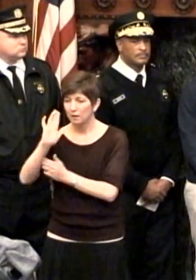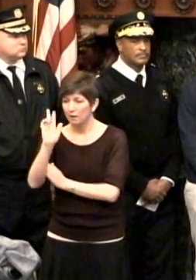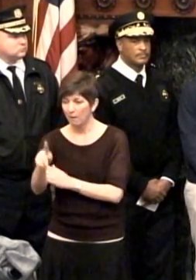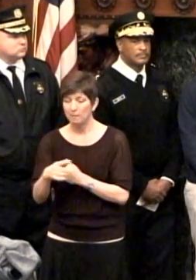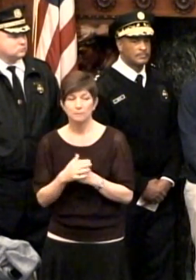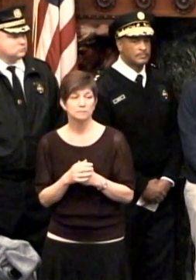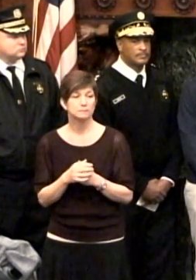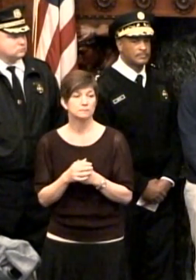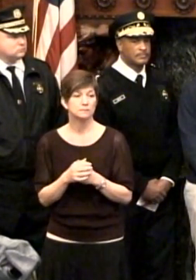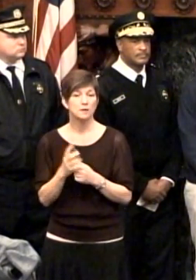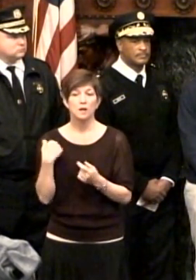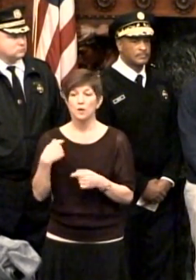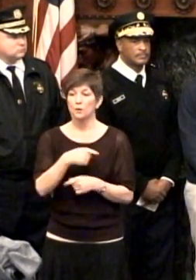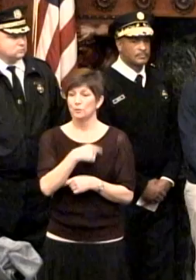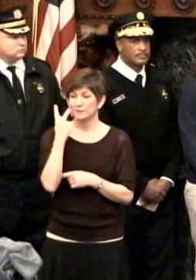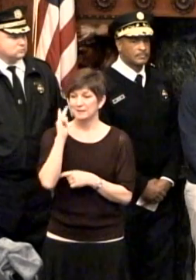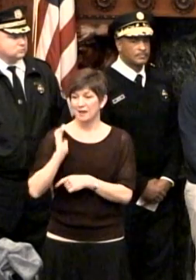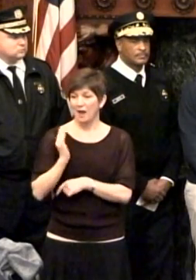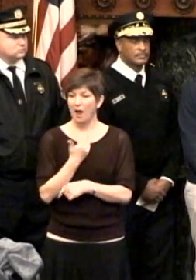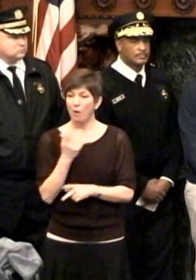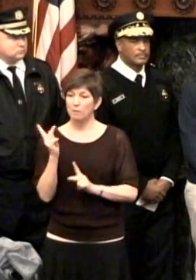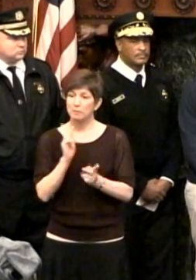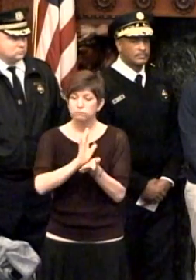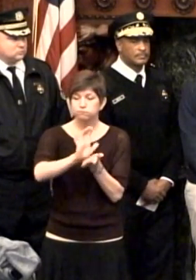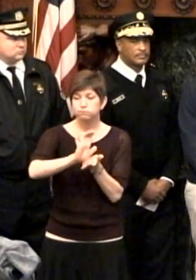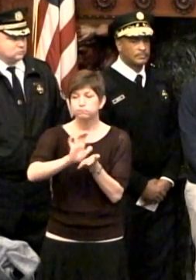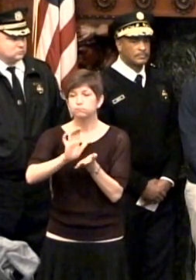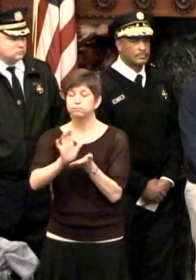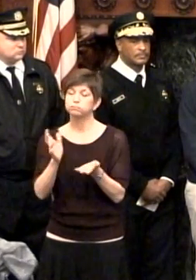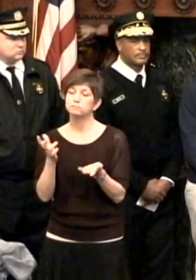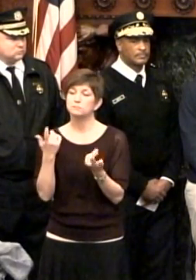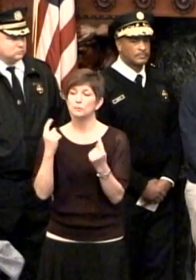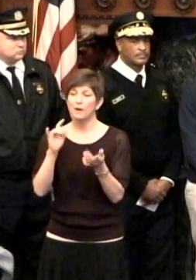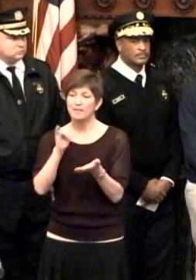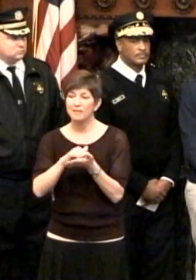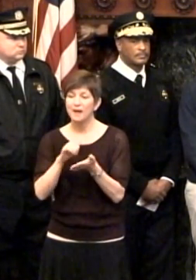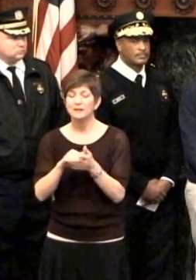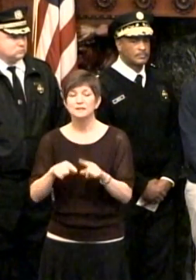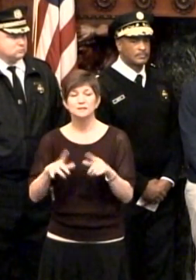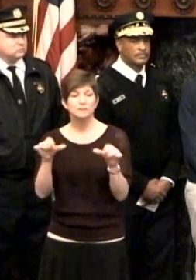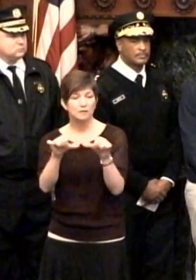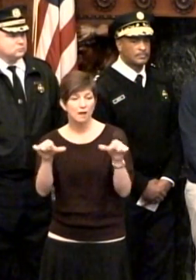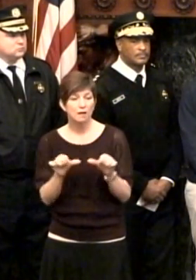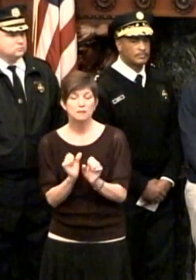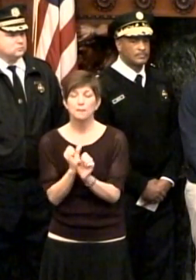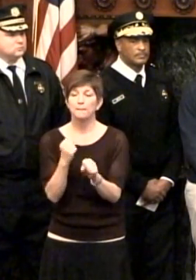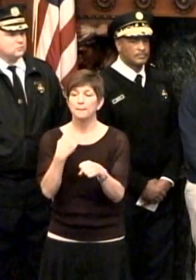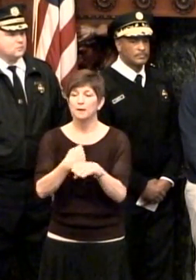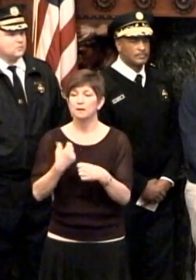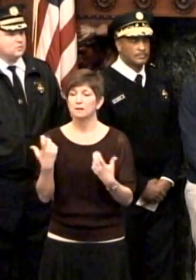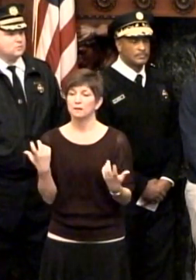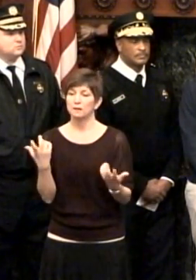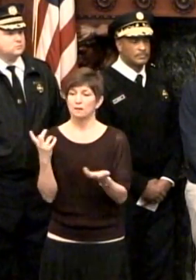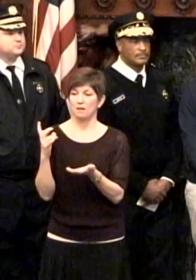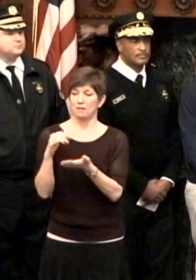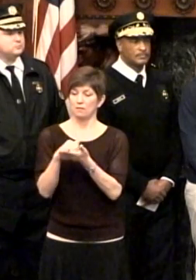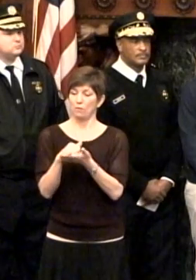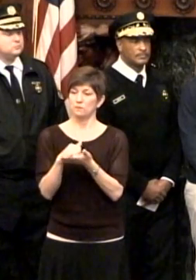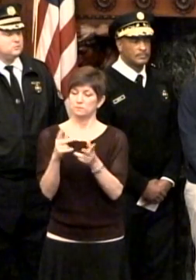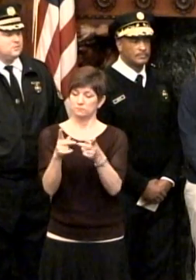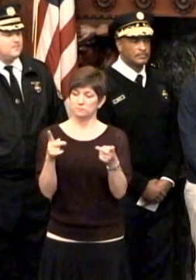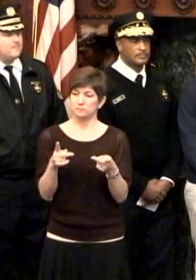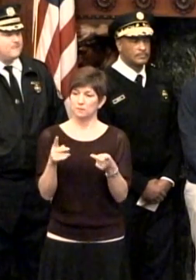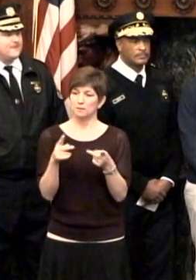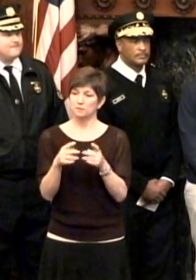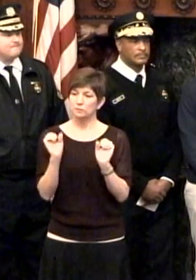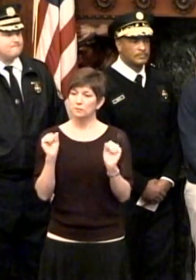in many instances, you see our snow fighting forces out, moving snow, plowing areas, making those areas